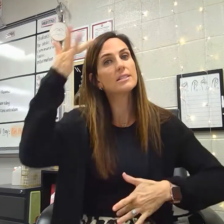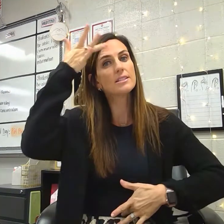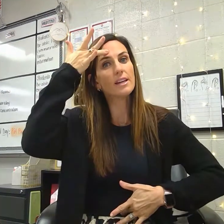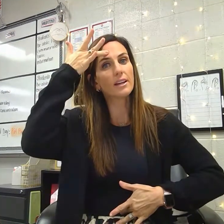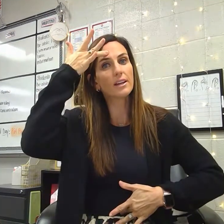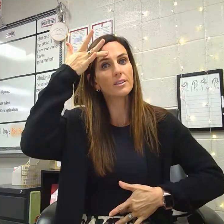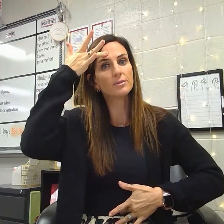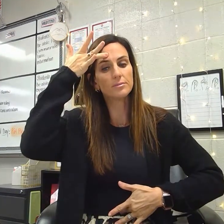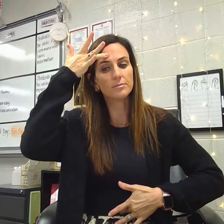sick,